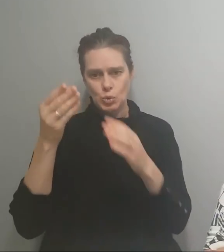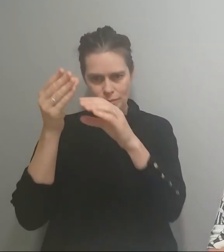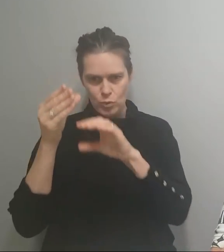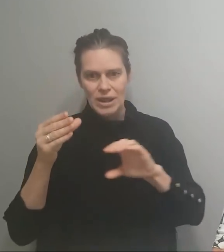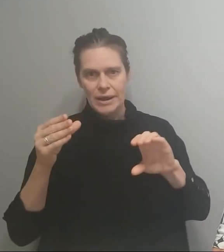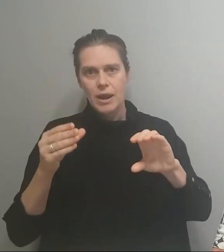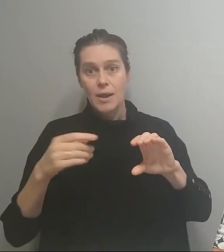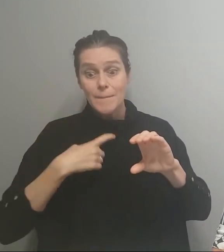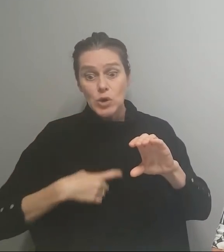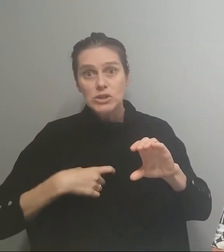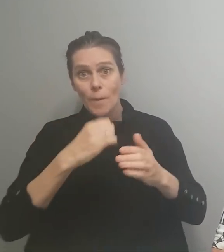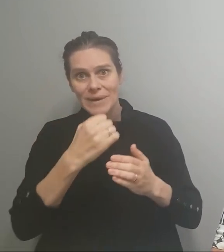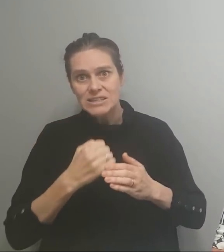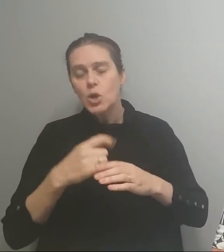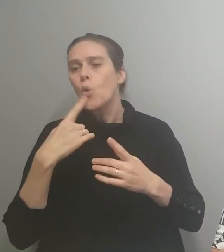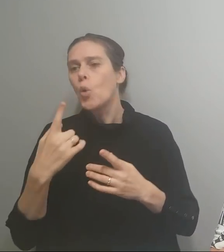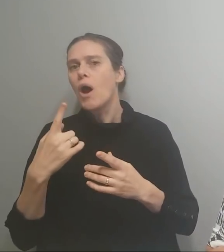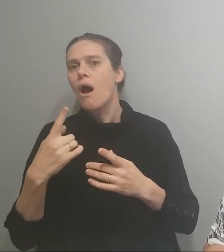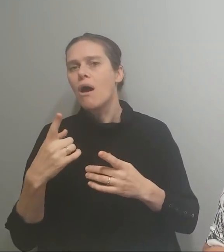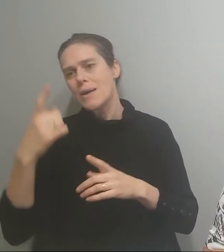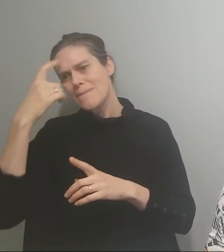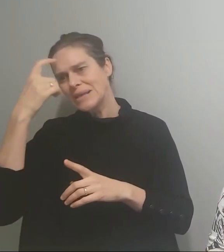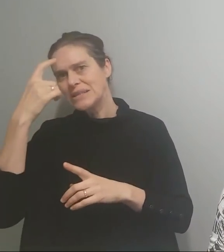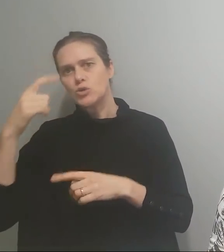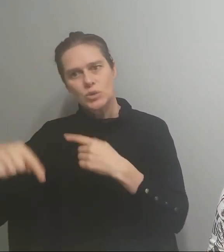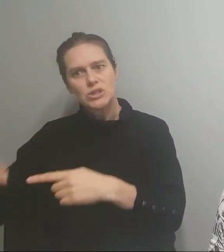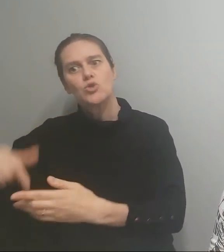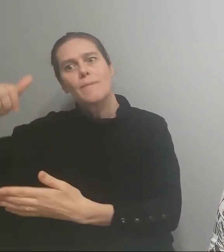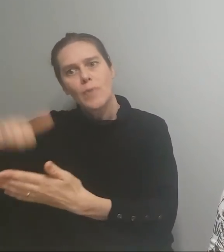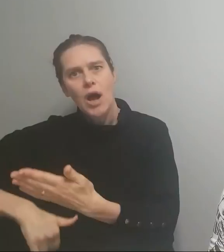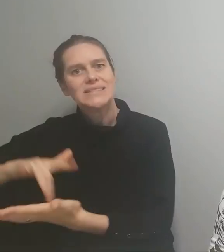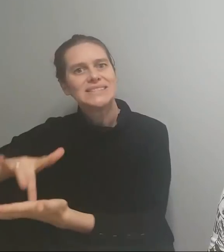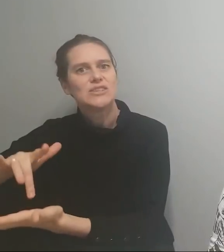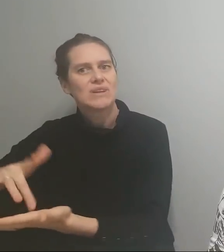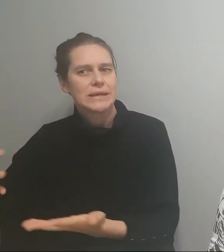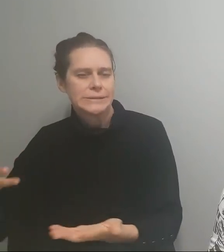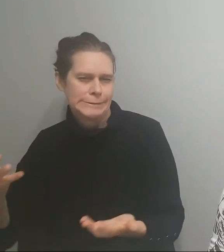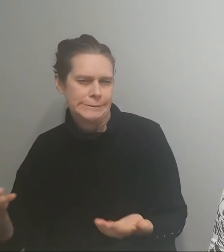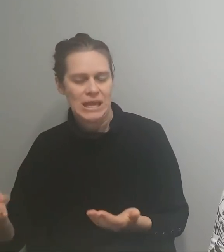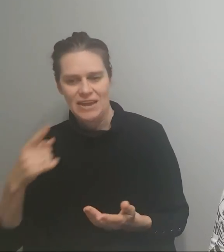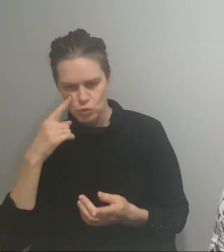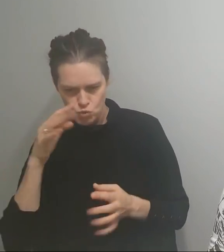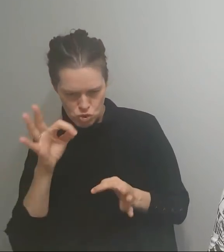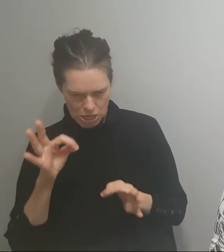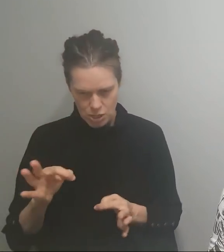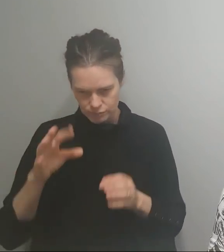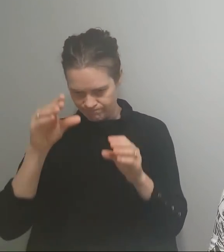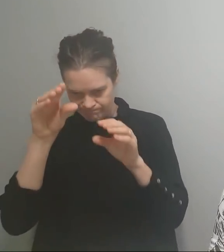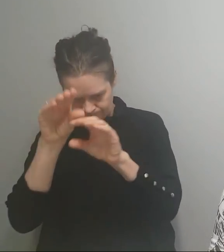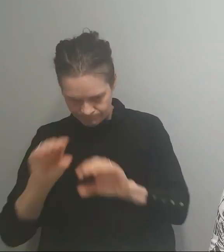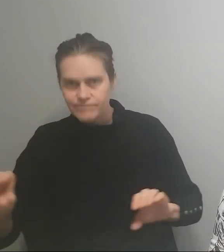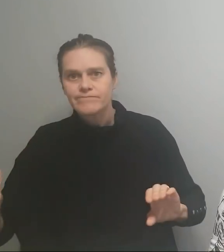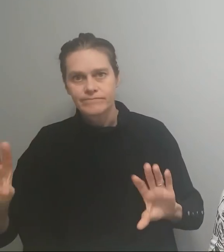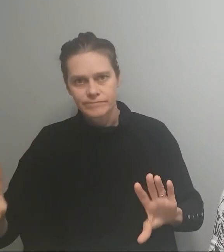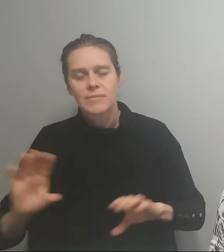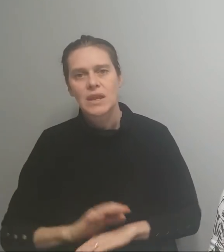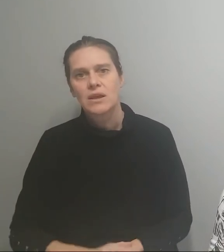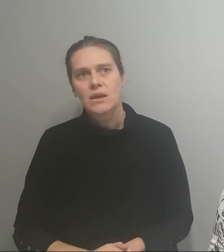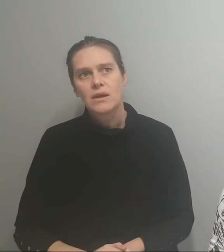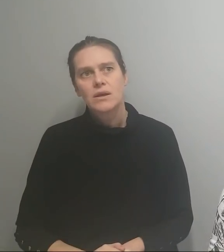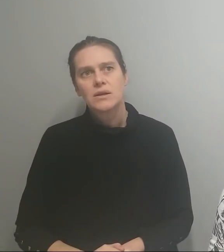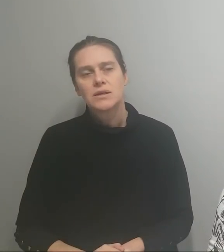versus what makes sense to continue to purchase centrally. And the kind of decision making that we're taking out through when we're thinking about